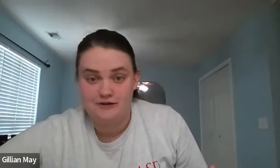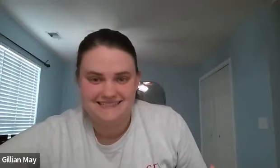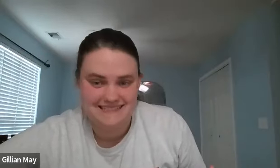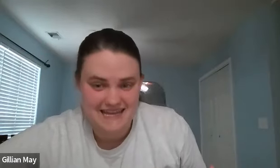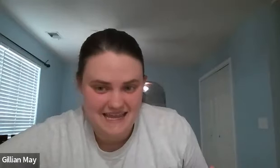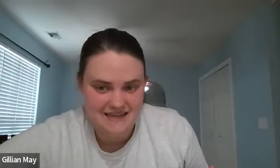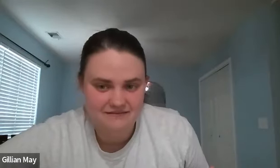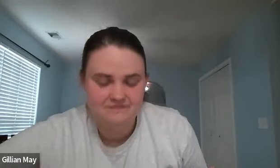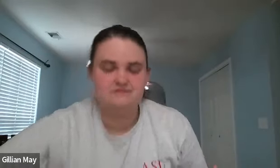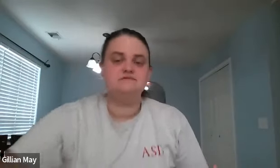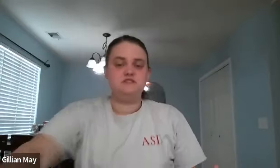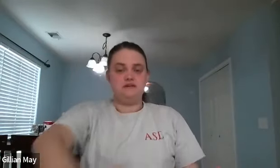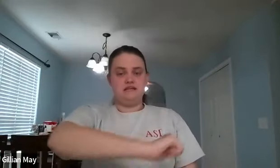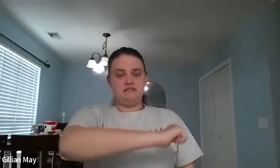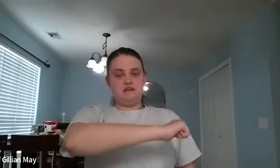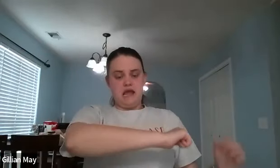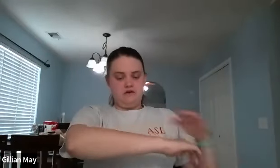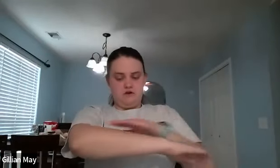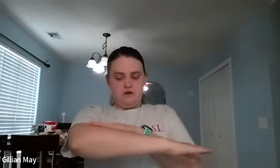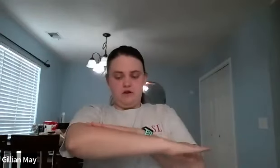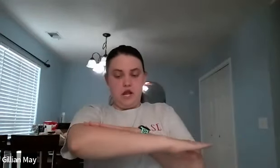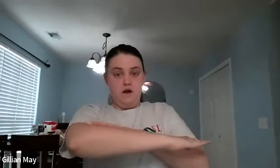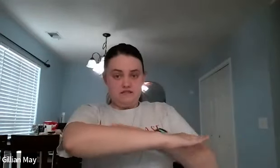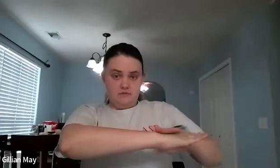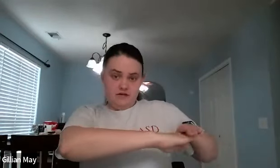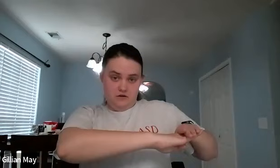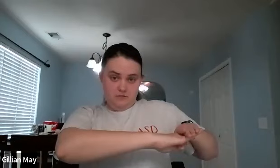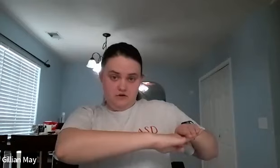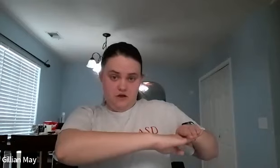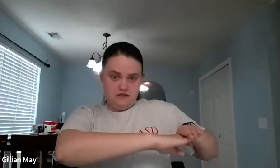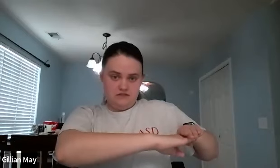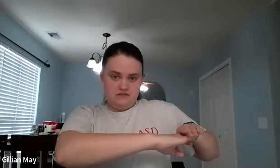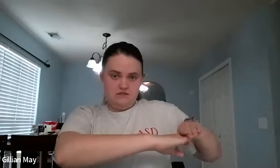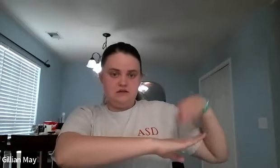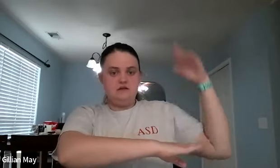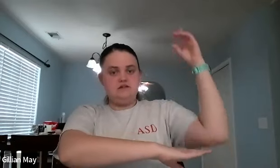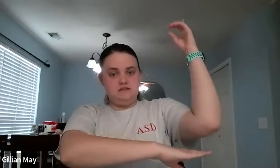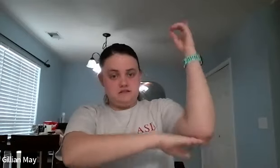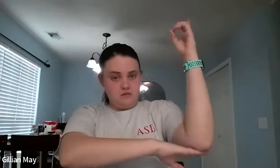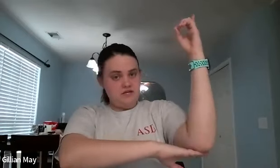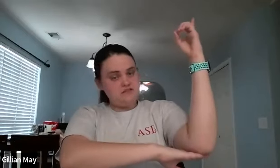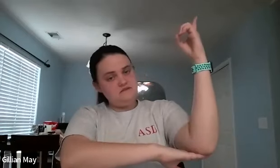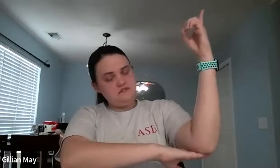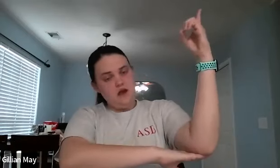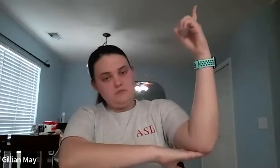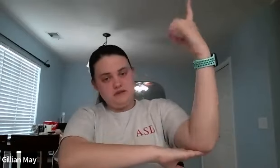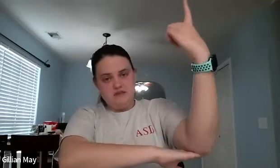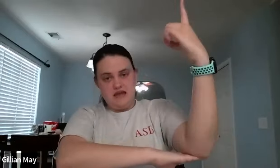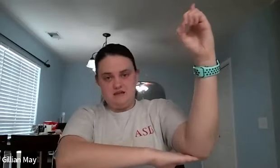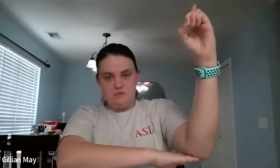our day. So our day is going to have our non-dominant arm across. Dominant's at the top and that almost